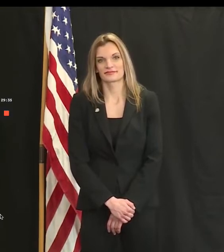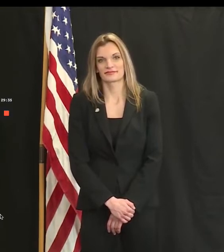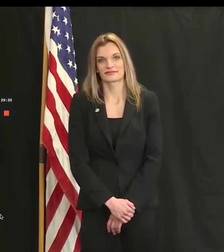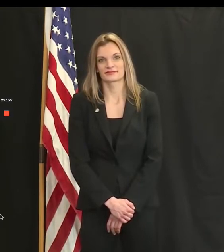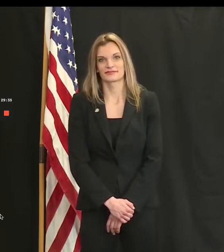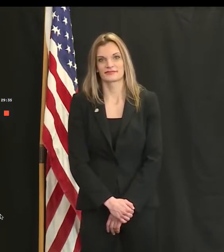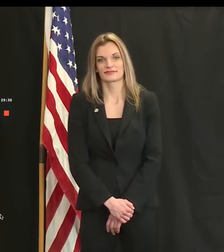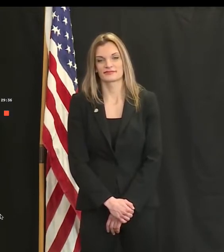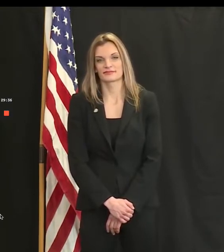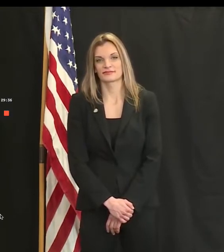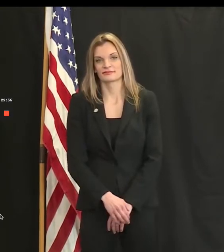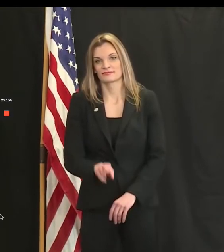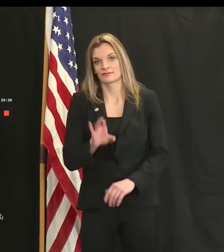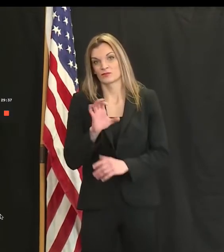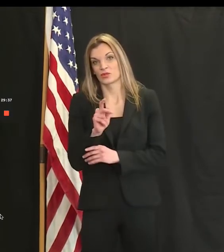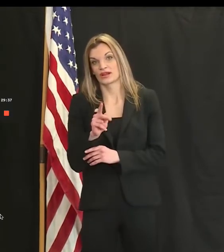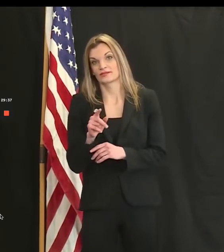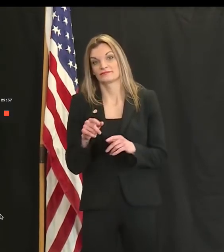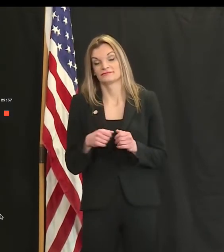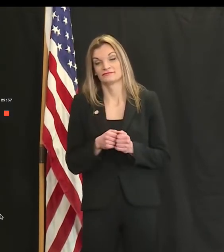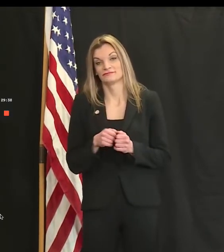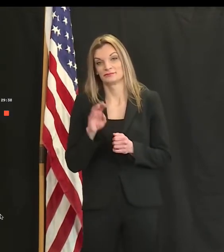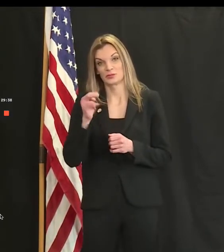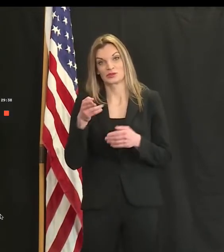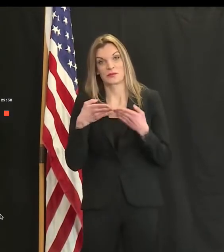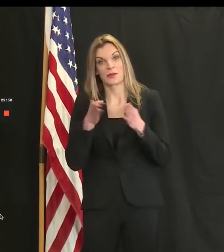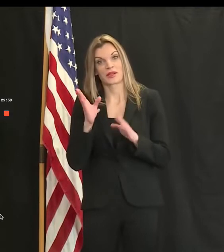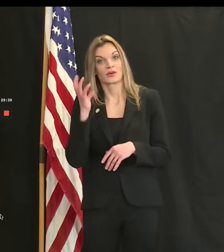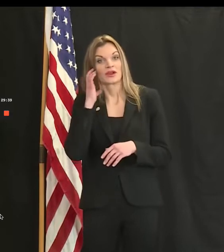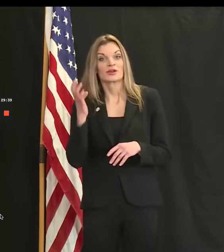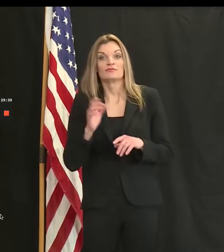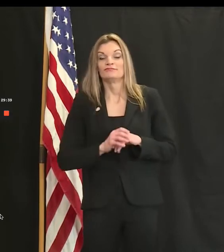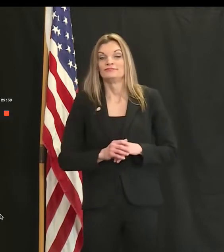Okay, Rick Pluta, Michigan Public Radio.